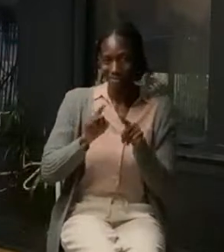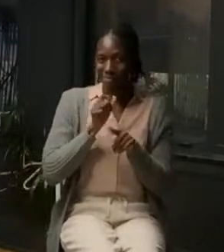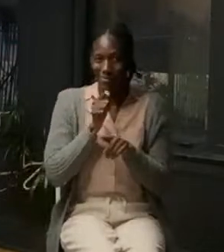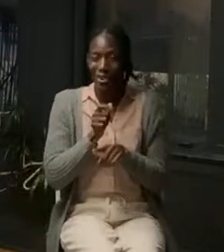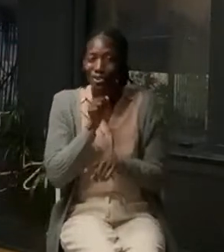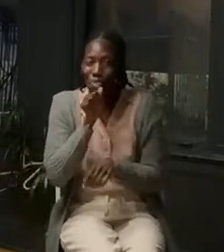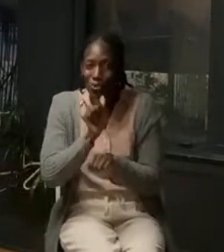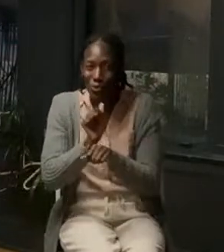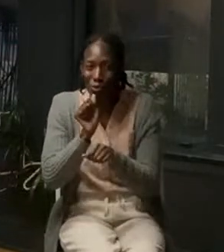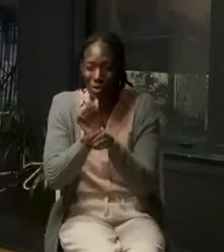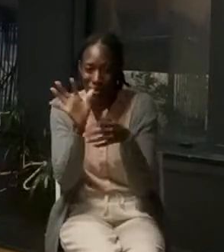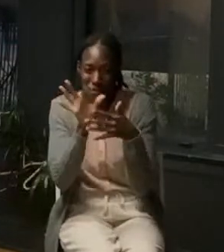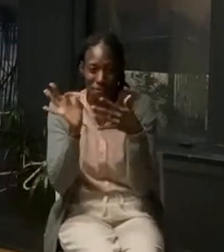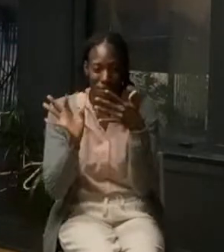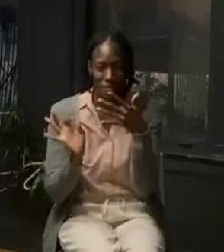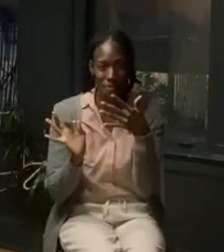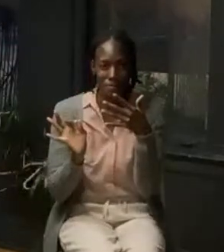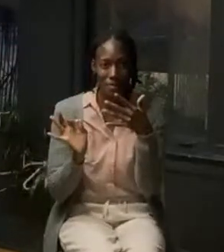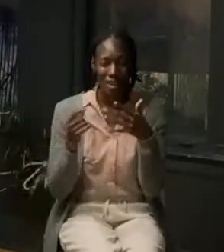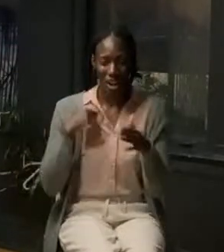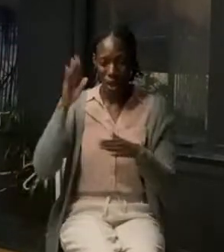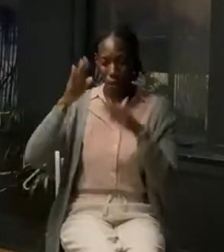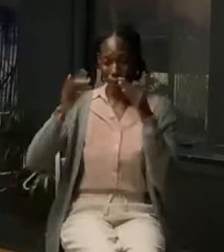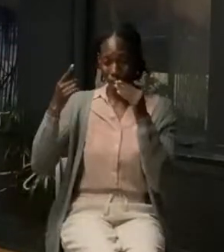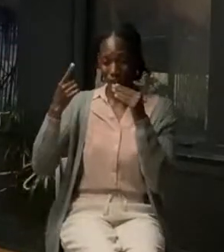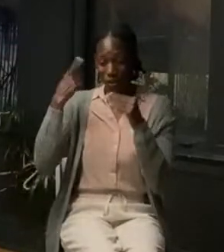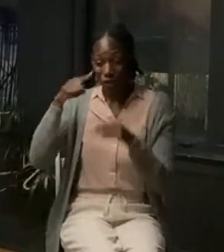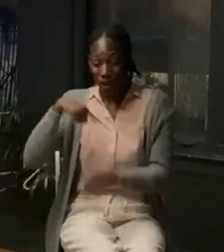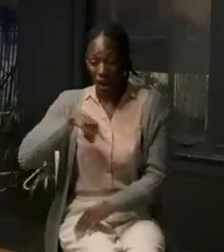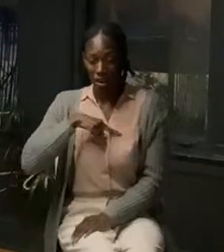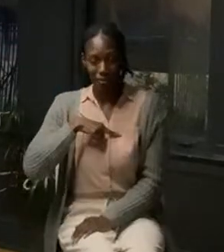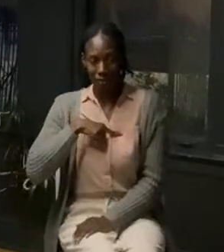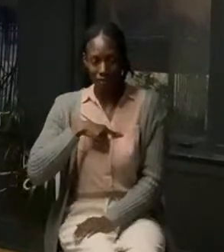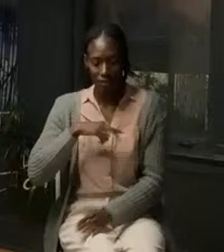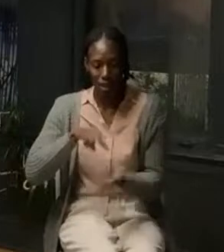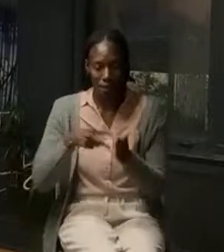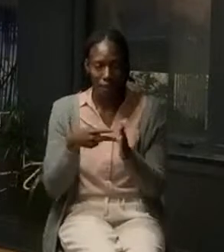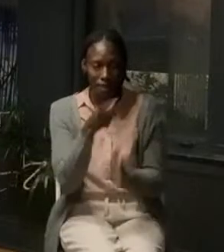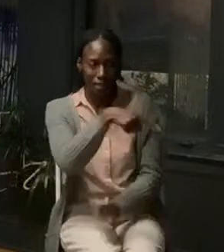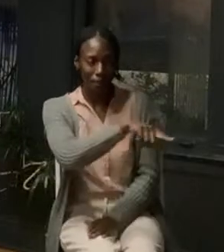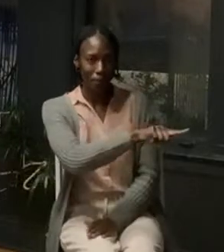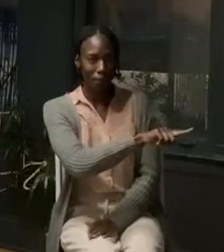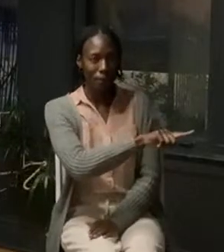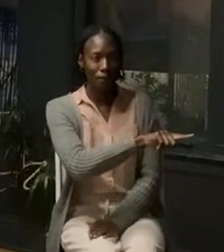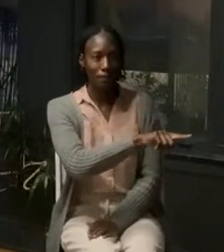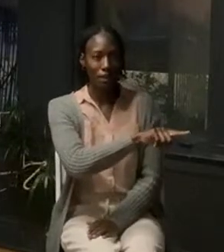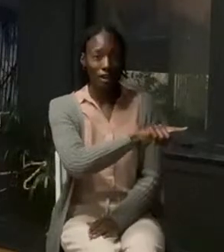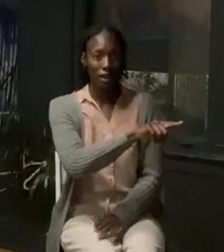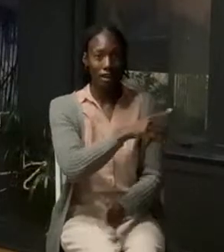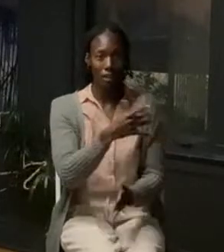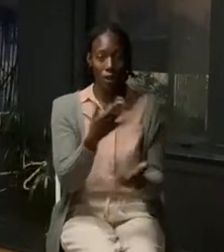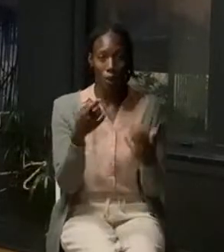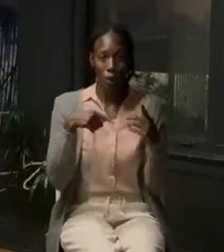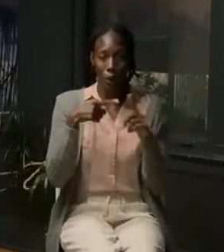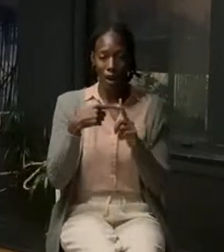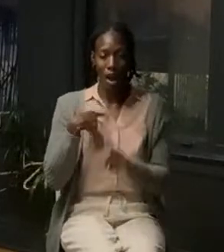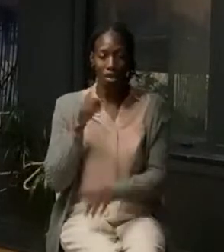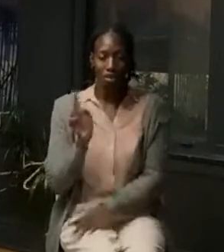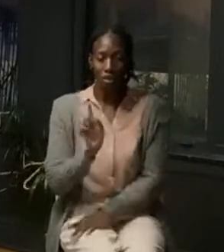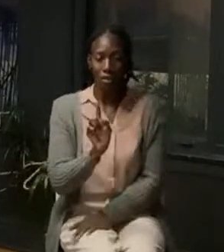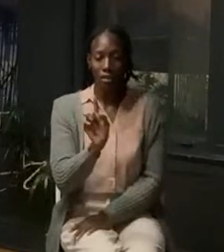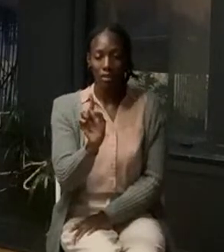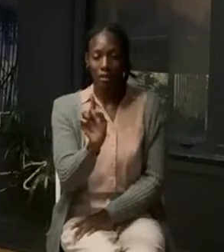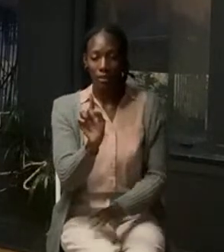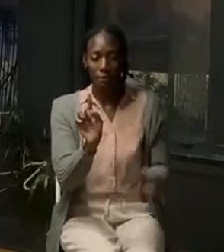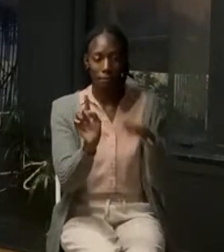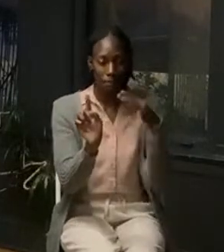And I worry for us, I mean them. On the outskirts, gazes in the forest when I walk by. I wonder